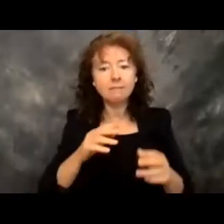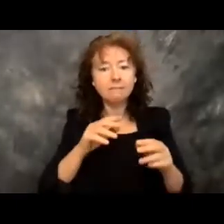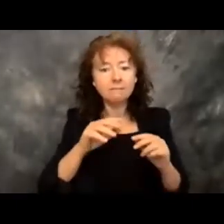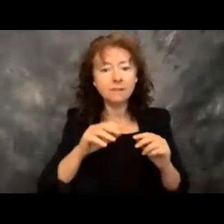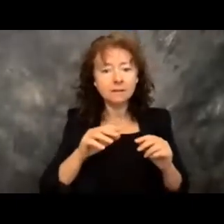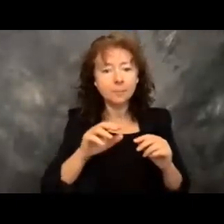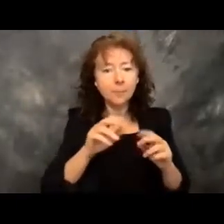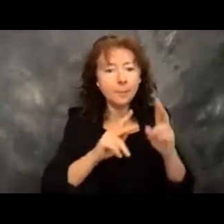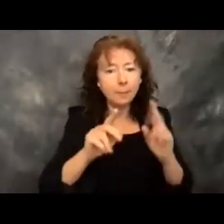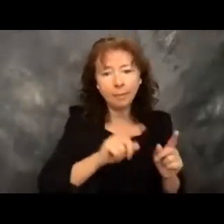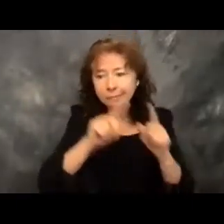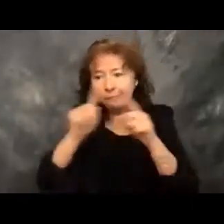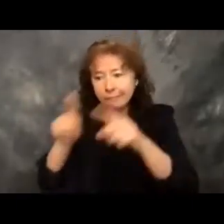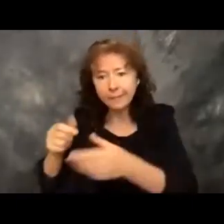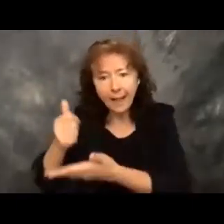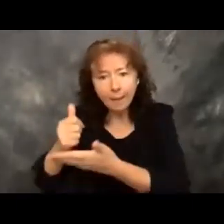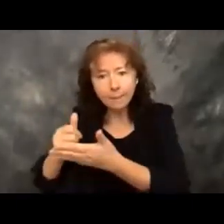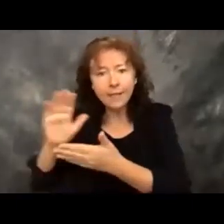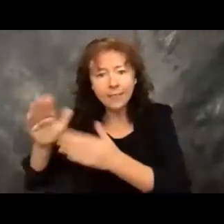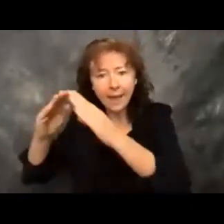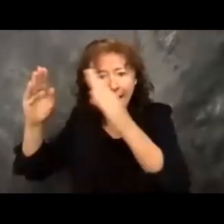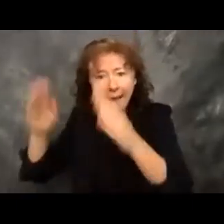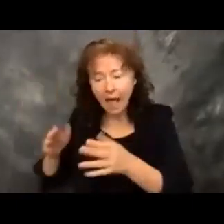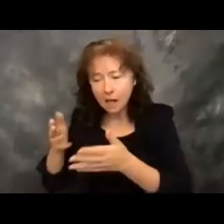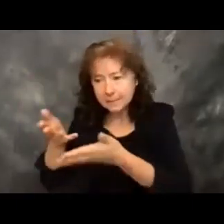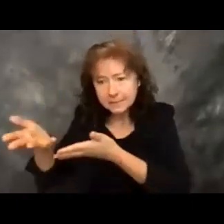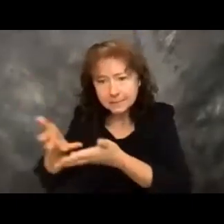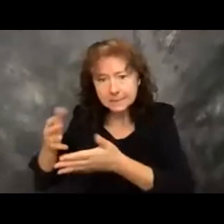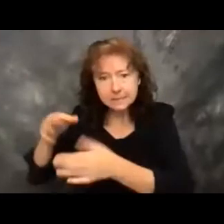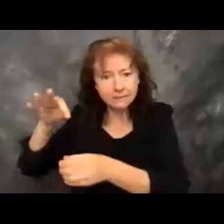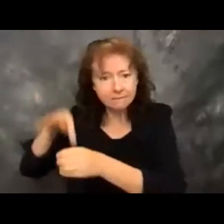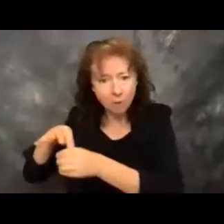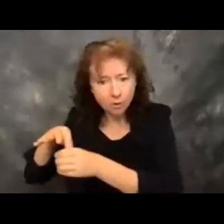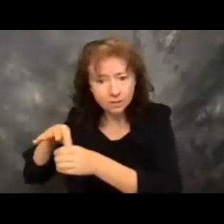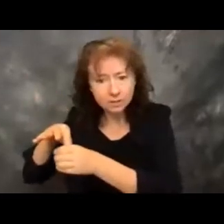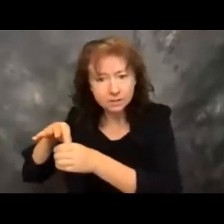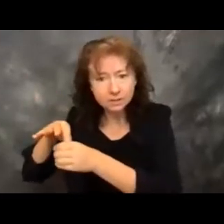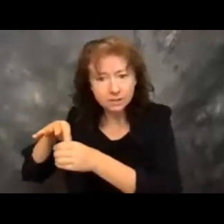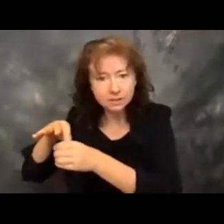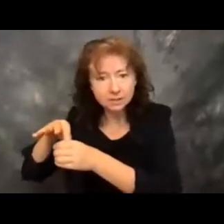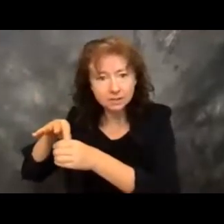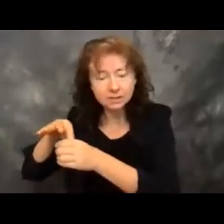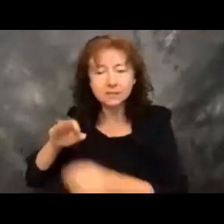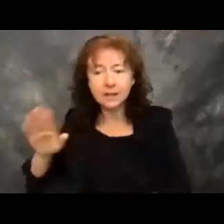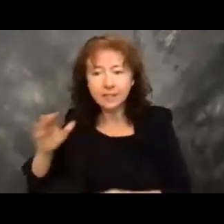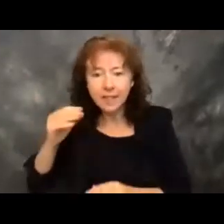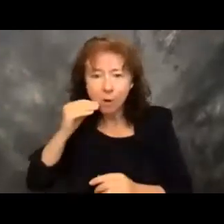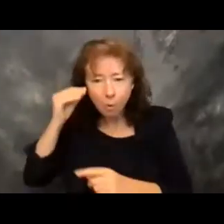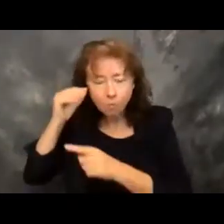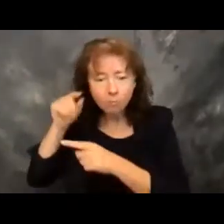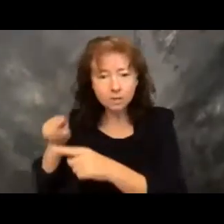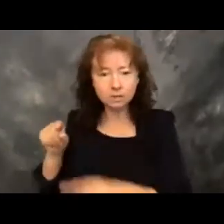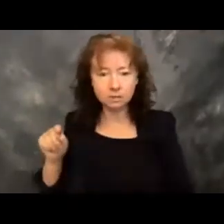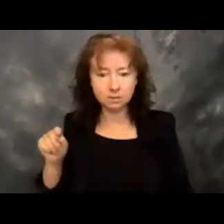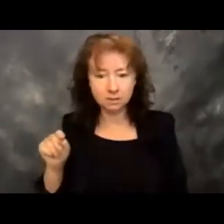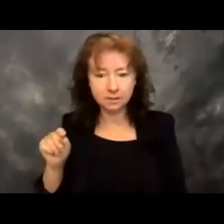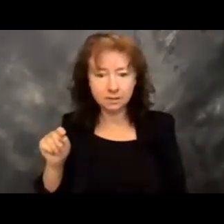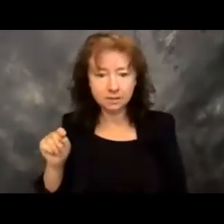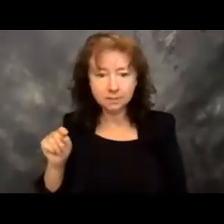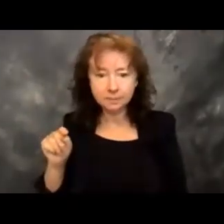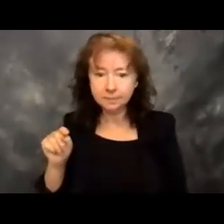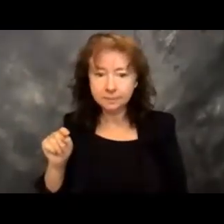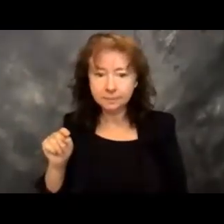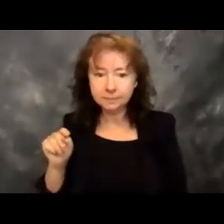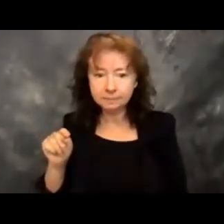some health problem could vote at home. Therefore, I wanted to know how it